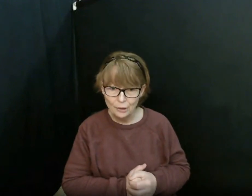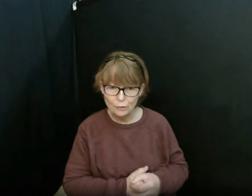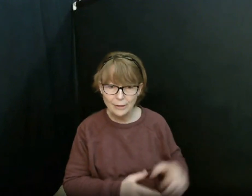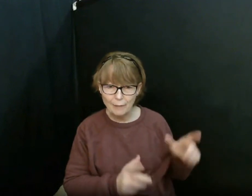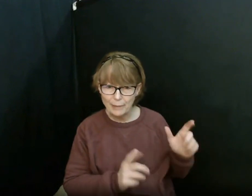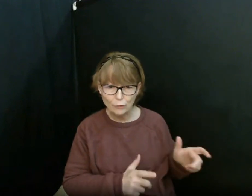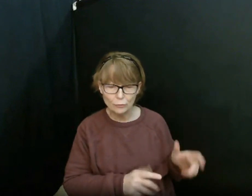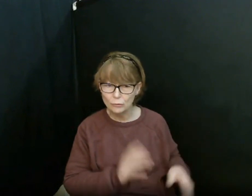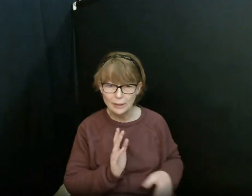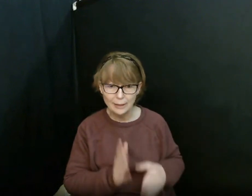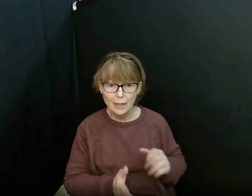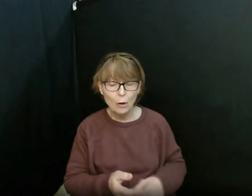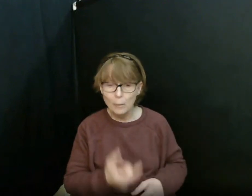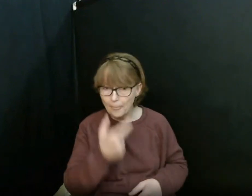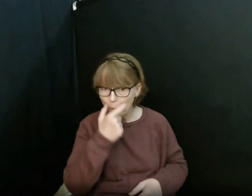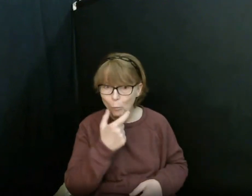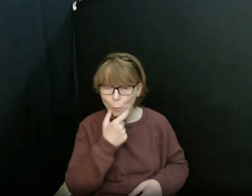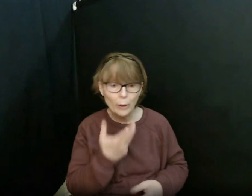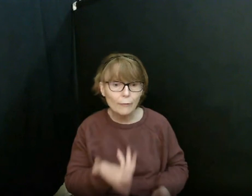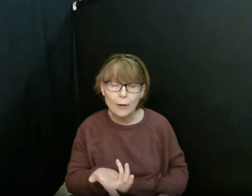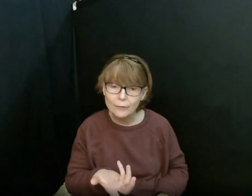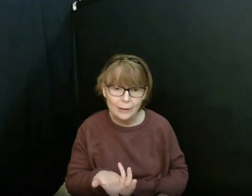You need to have pictures. You need to, what are false teeth?